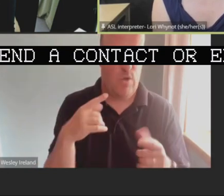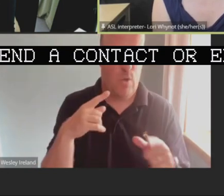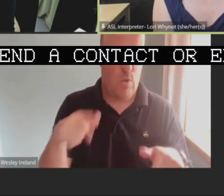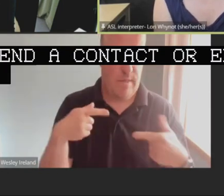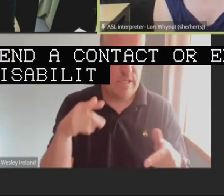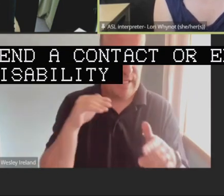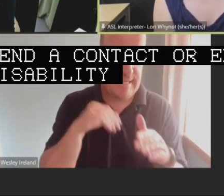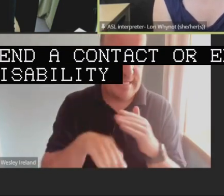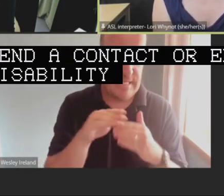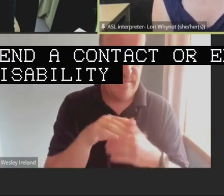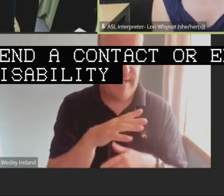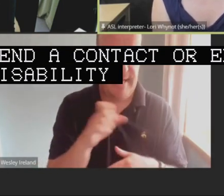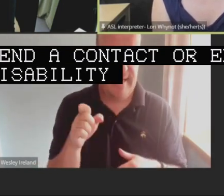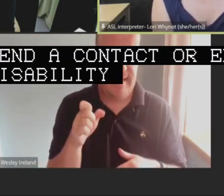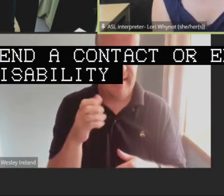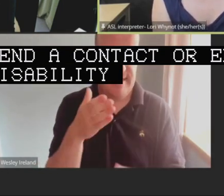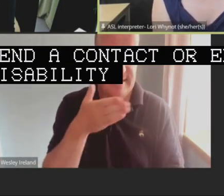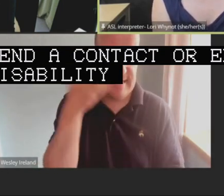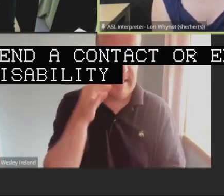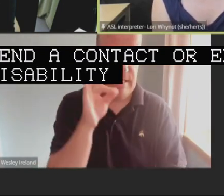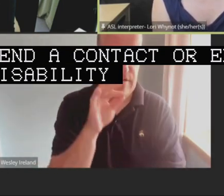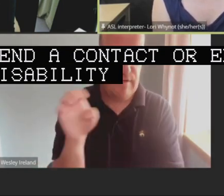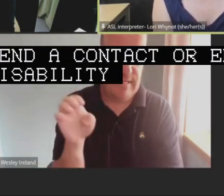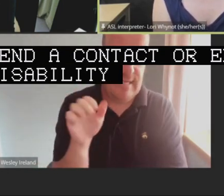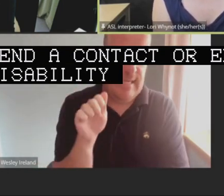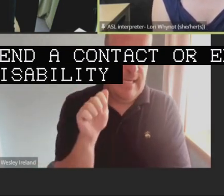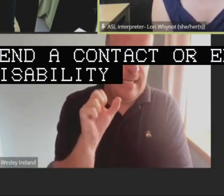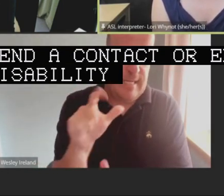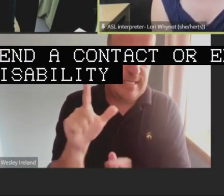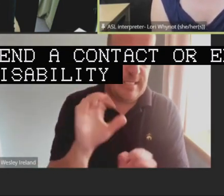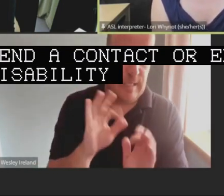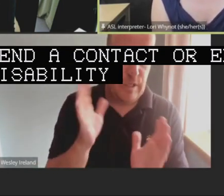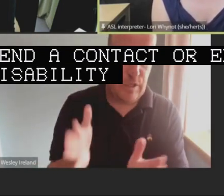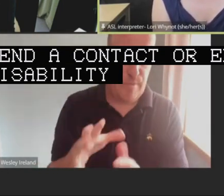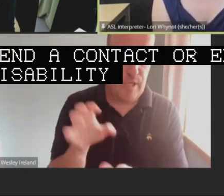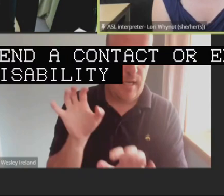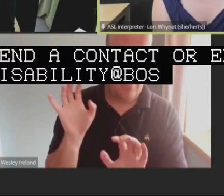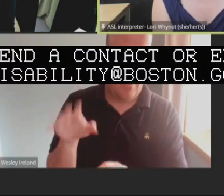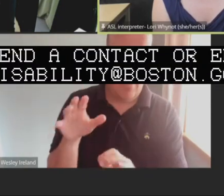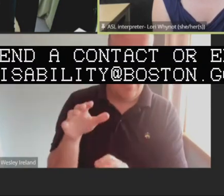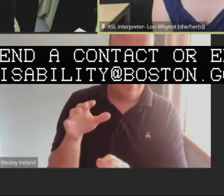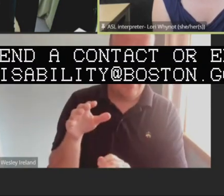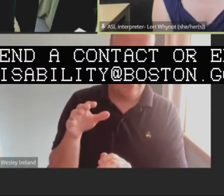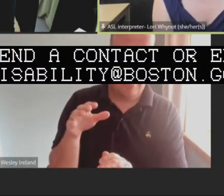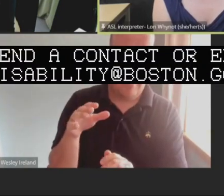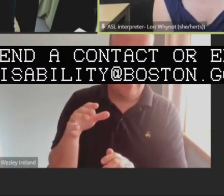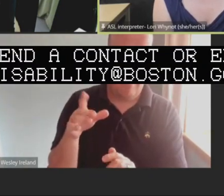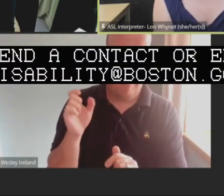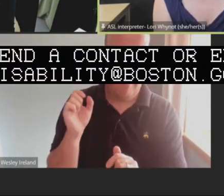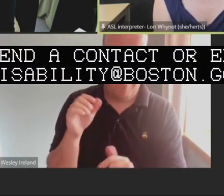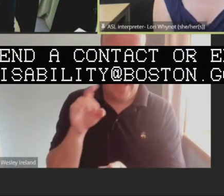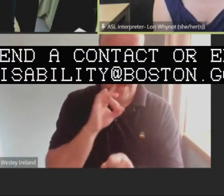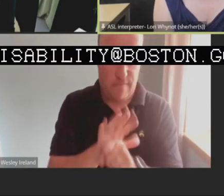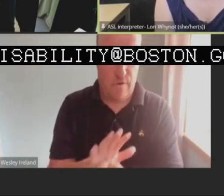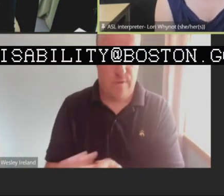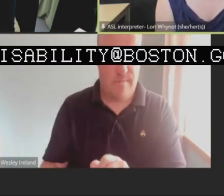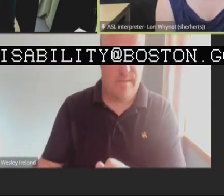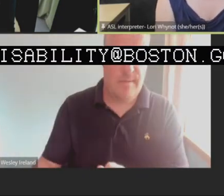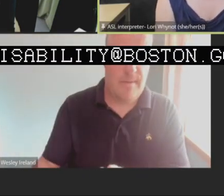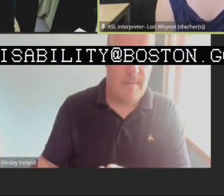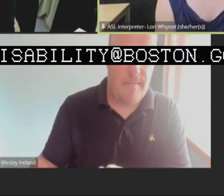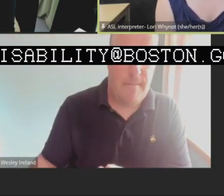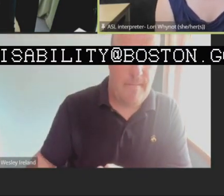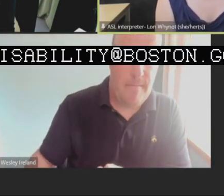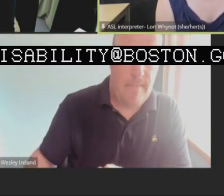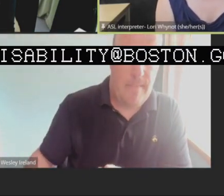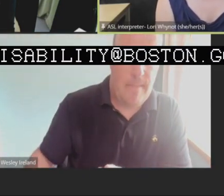disability@boston.gov, G-O-V. The event is wheelchair accessible and scent free, so no perfumes, and ASL interpreters